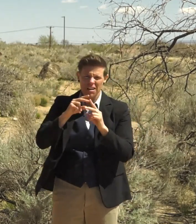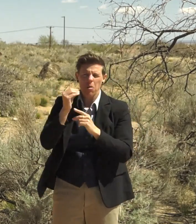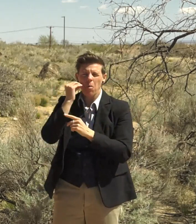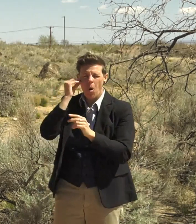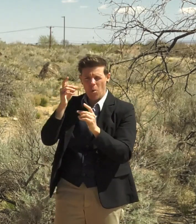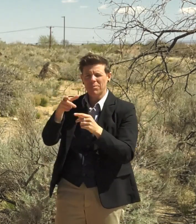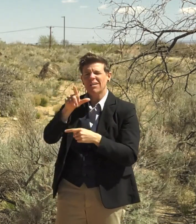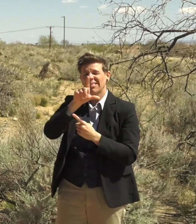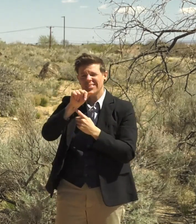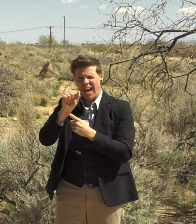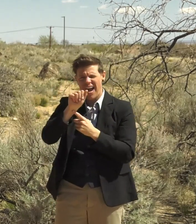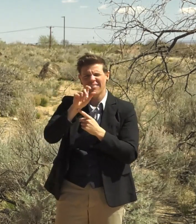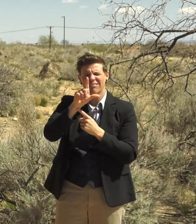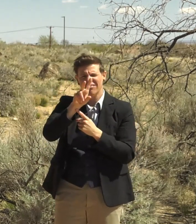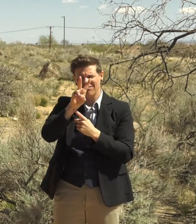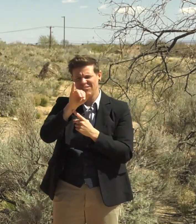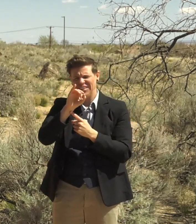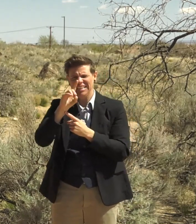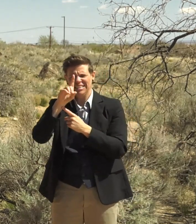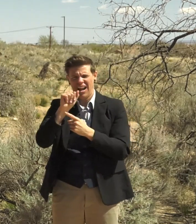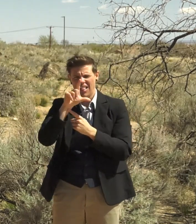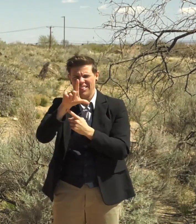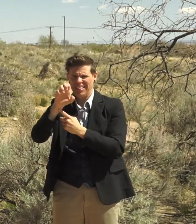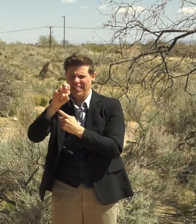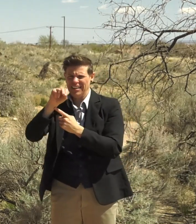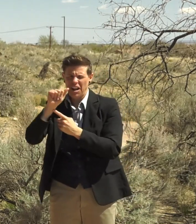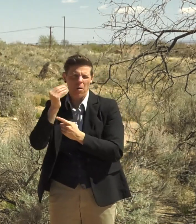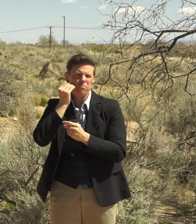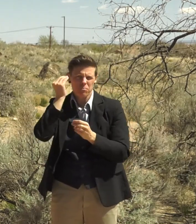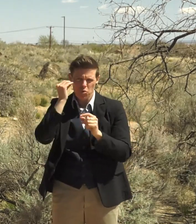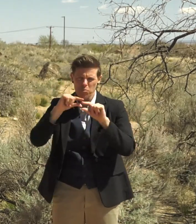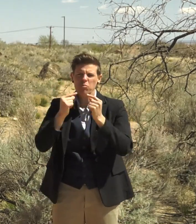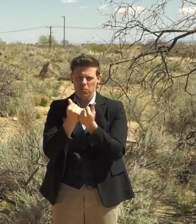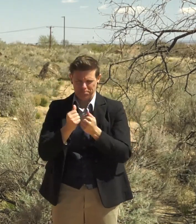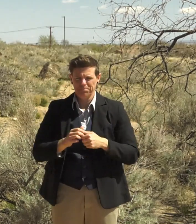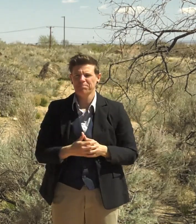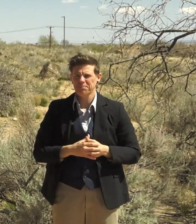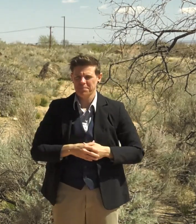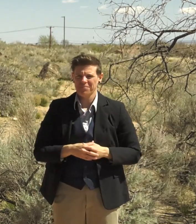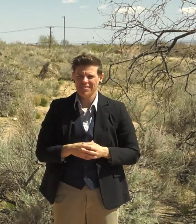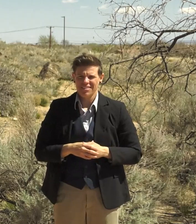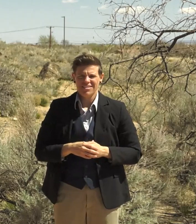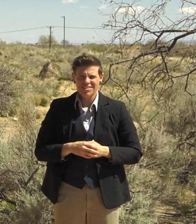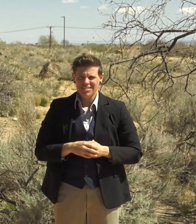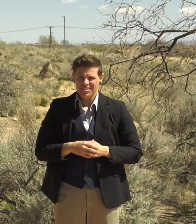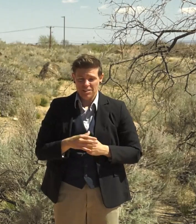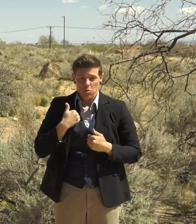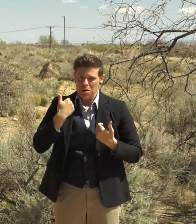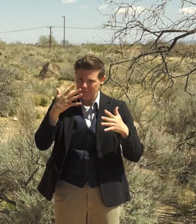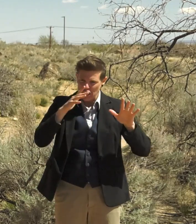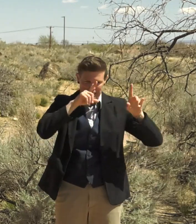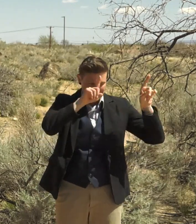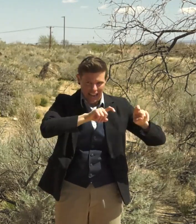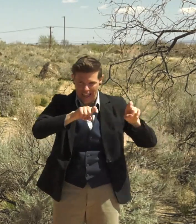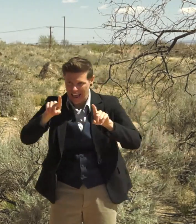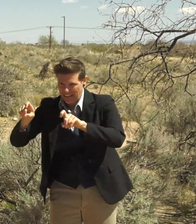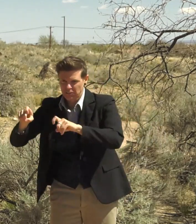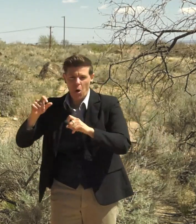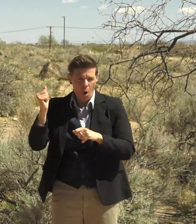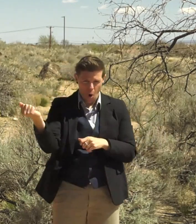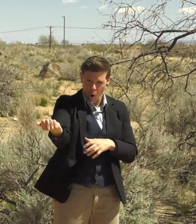Rancho. I want everyone to know that first, testing is going on there. That is a good thing. We need to test all sorts of folks right now at those